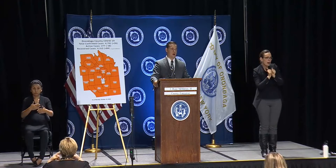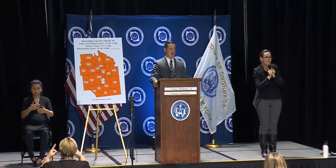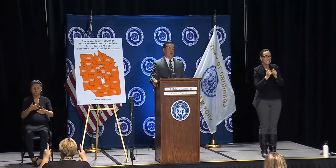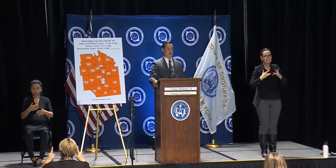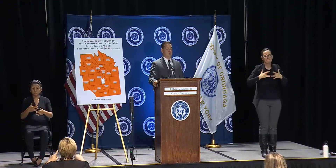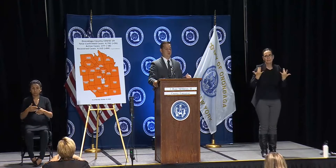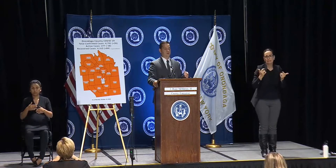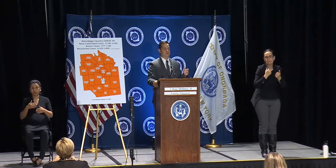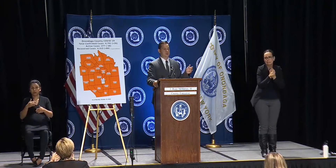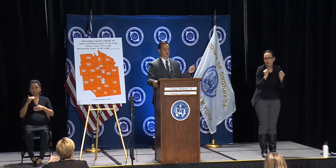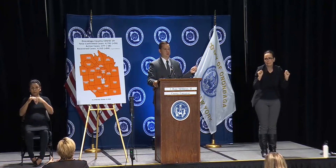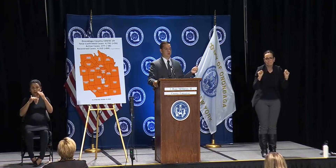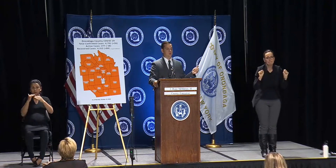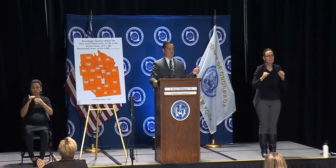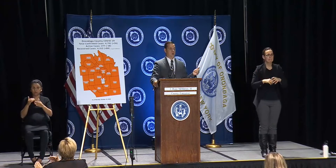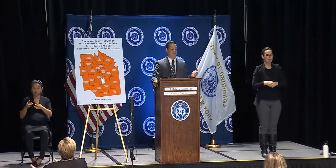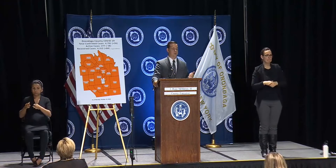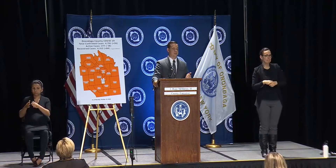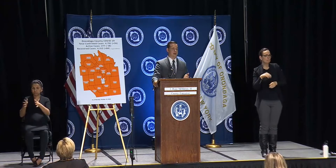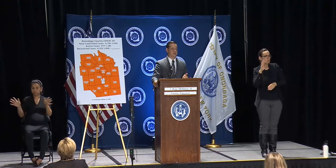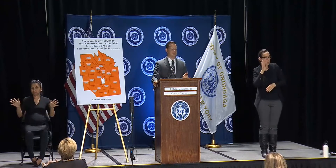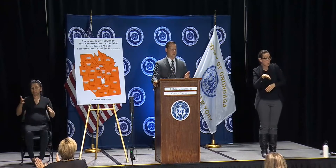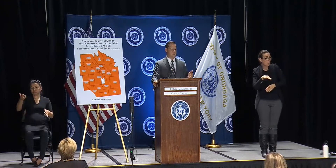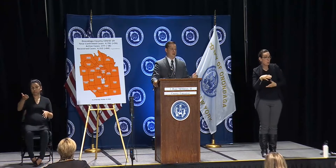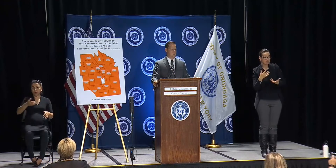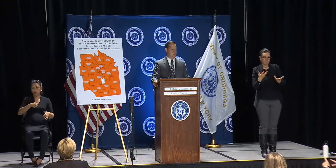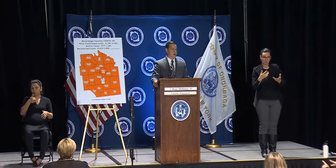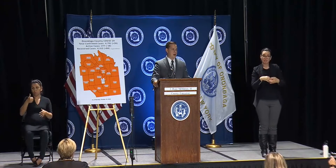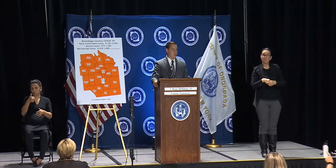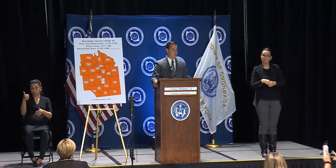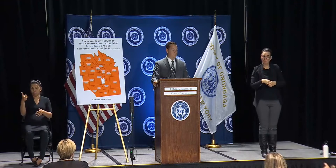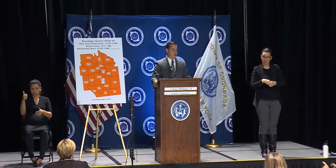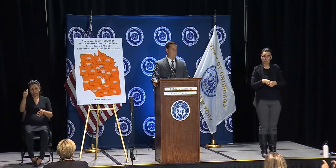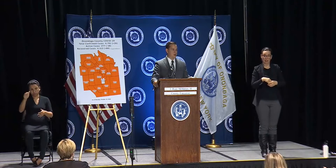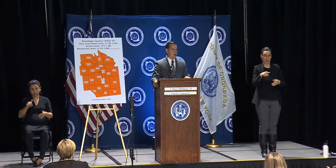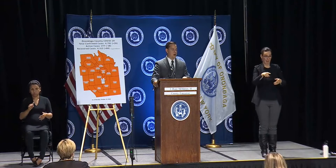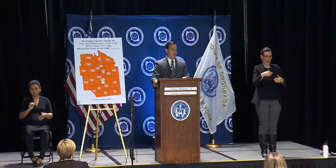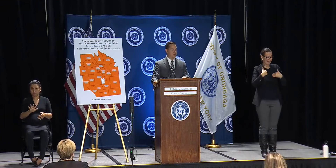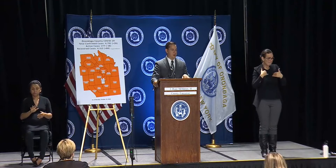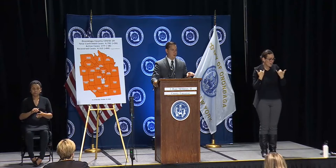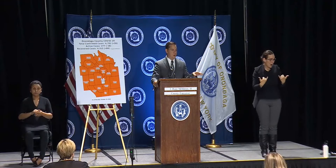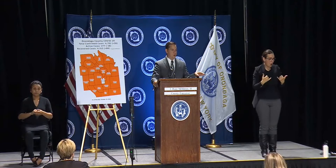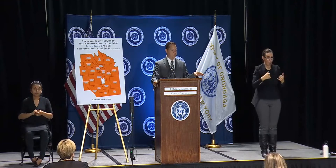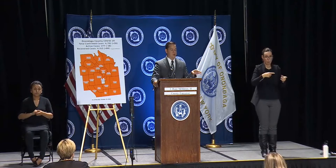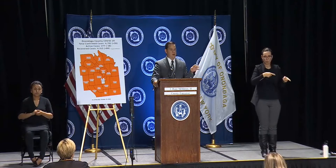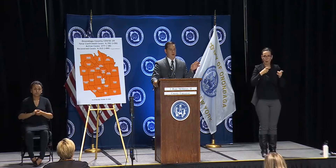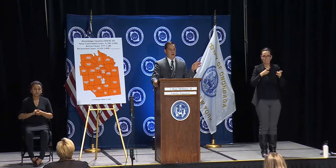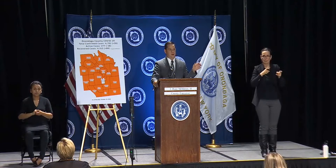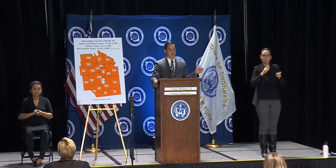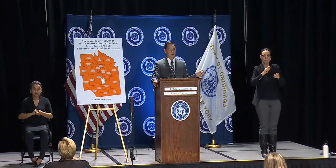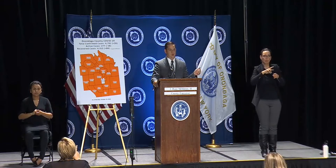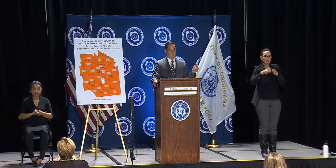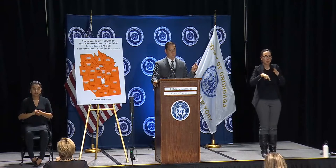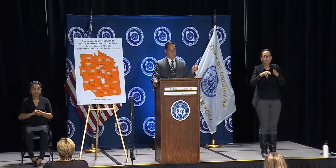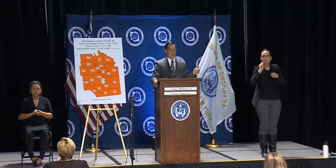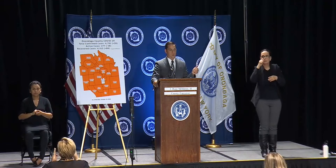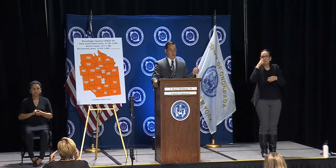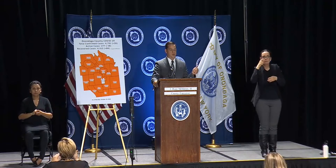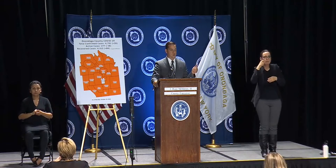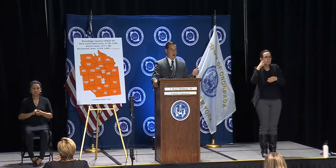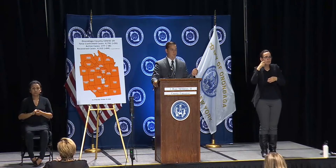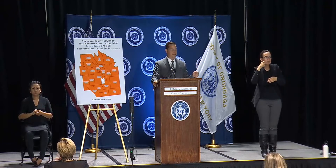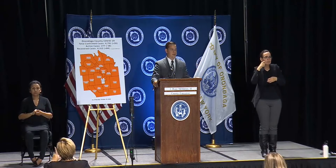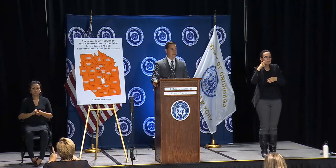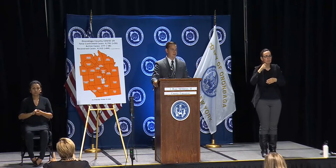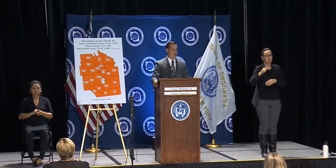there are, as we've seen with the rapid tests that Abbott came out with, there's other